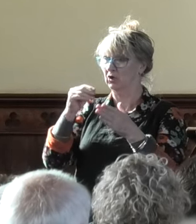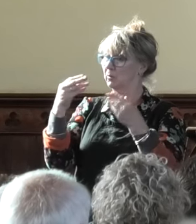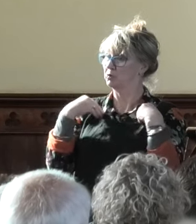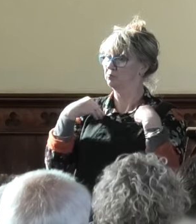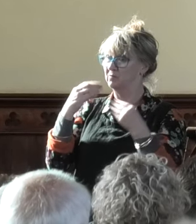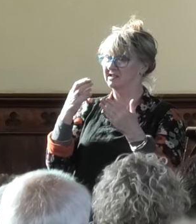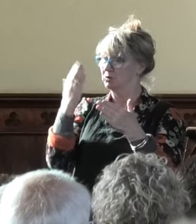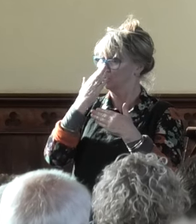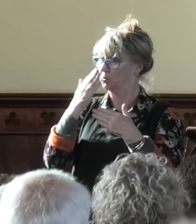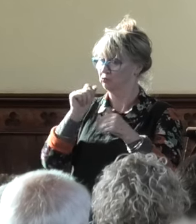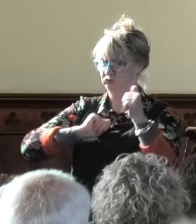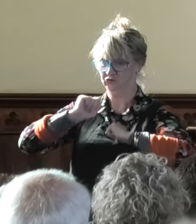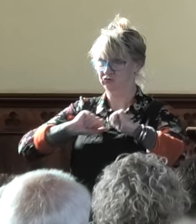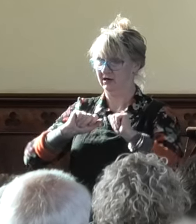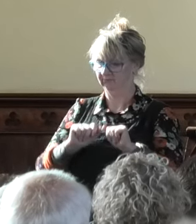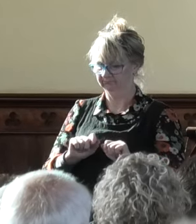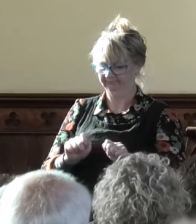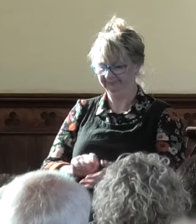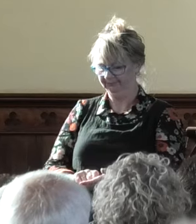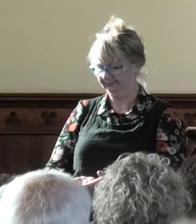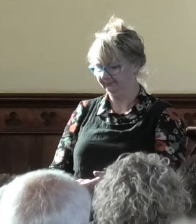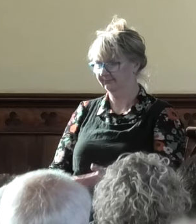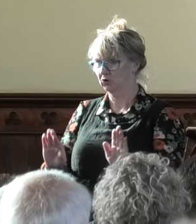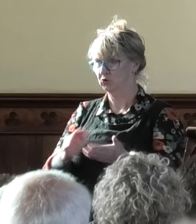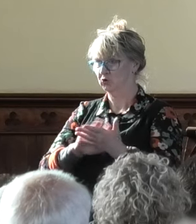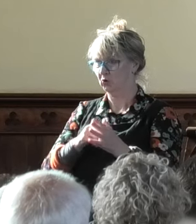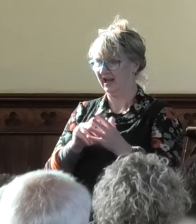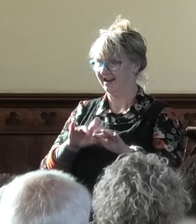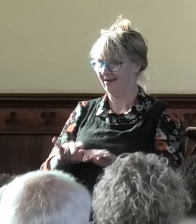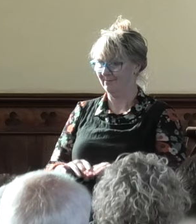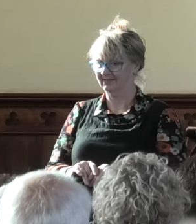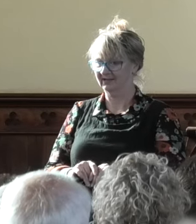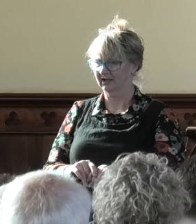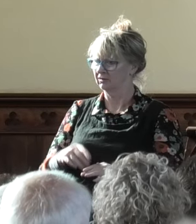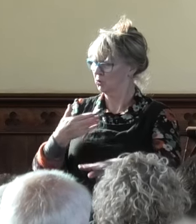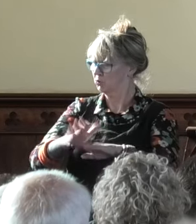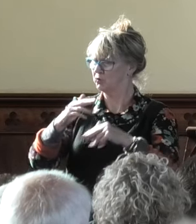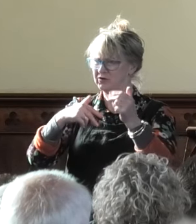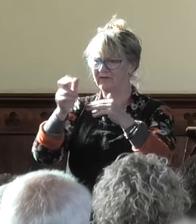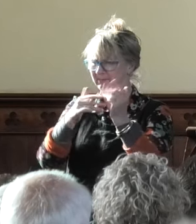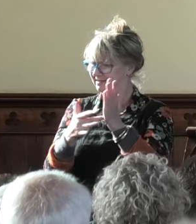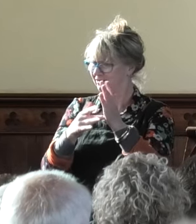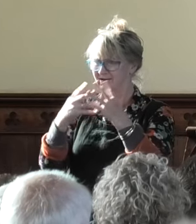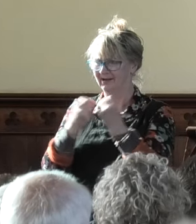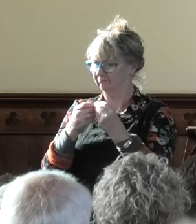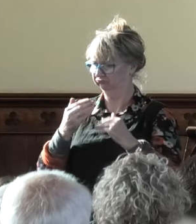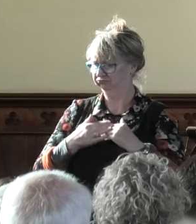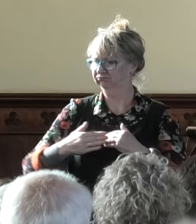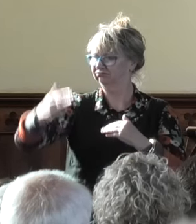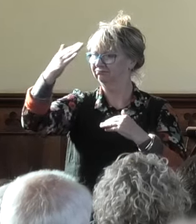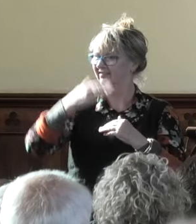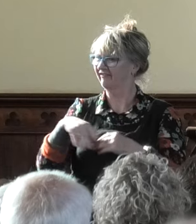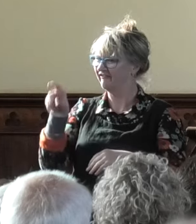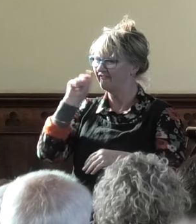college to train as a shorthand typist, and all her life she kept up with new developments as they applied to her work. She found that